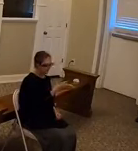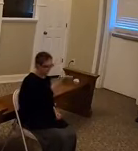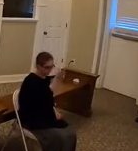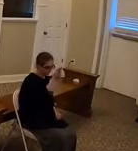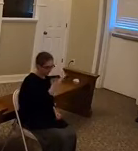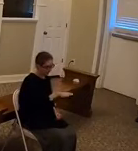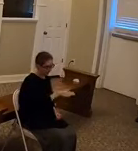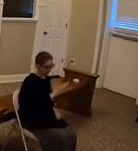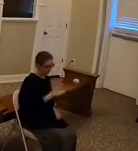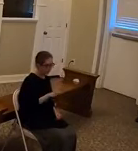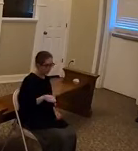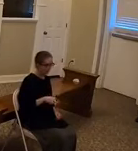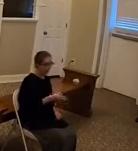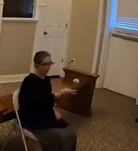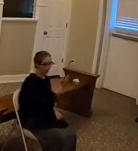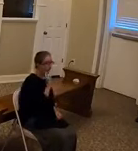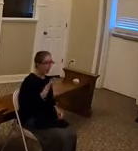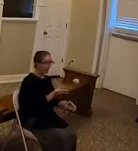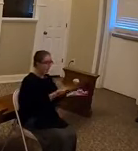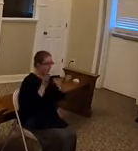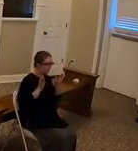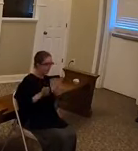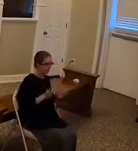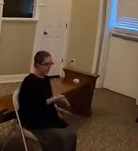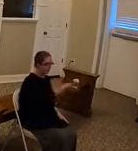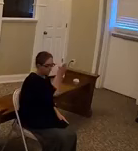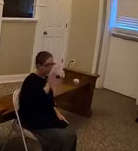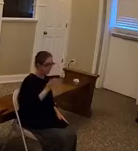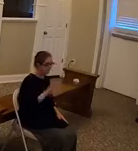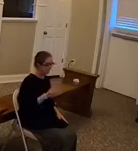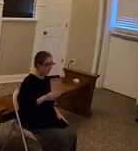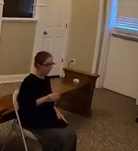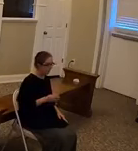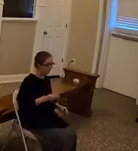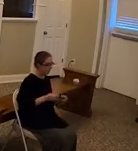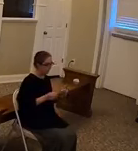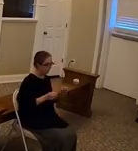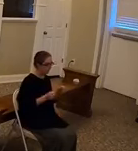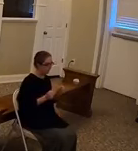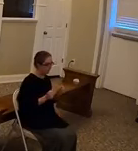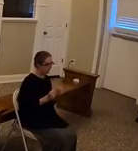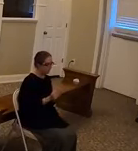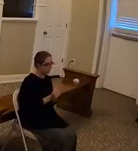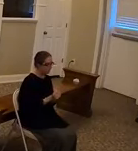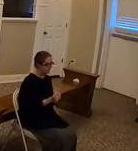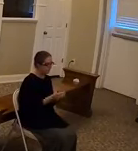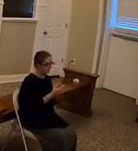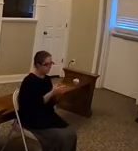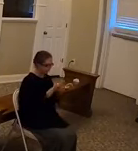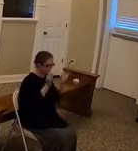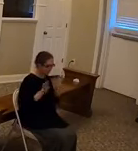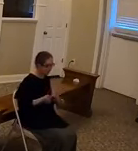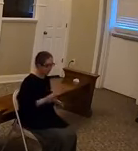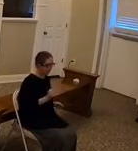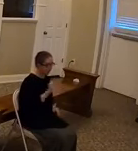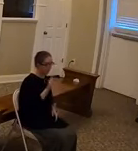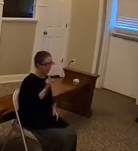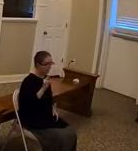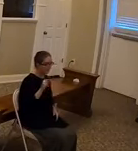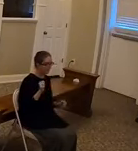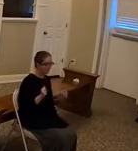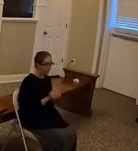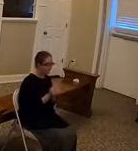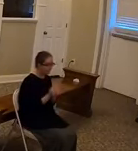then heirs of God, and joint heirs with Christ. If so be that we suffer with